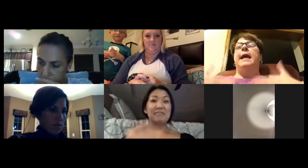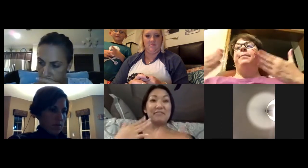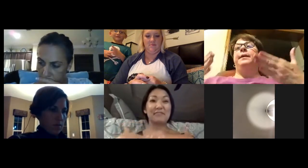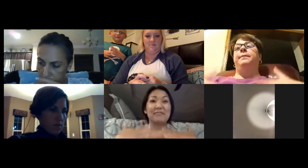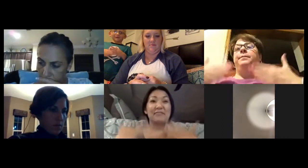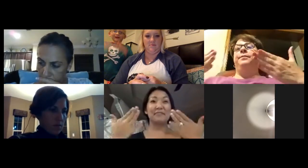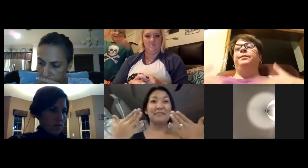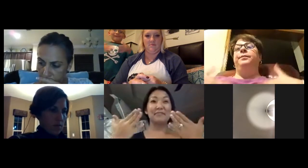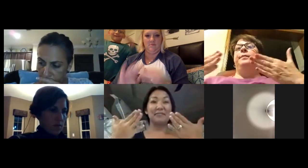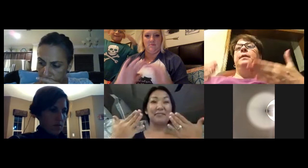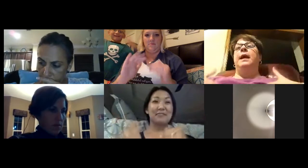happy. Happy.